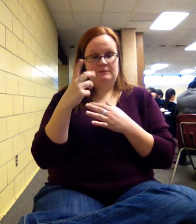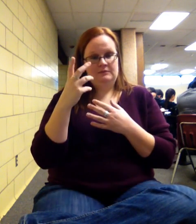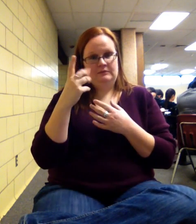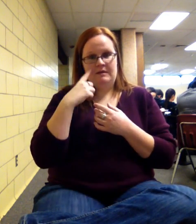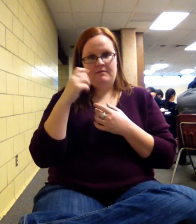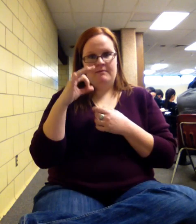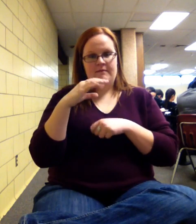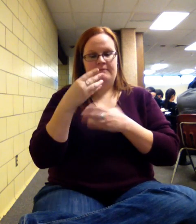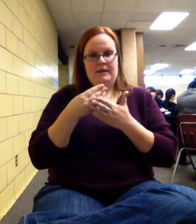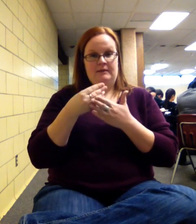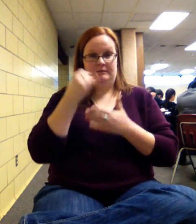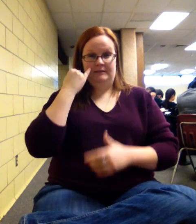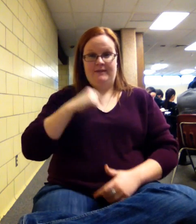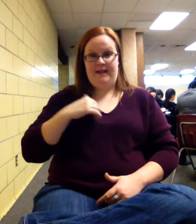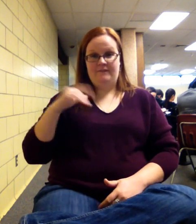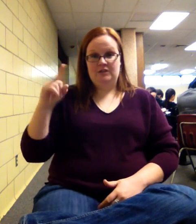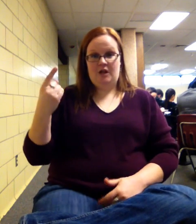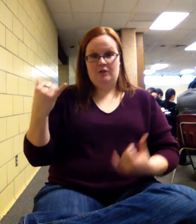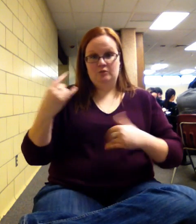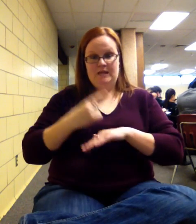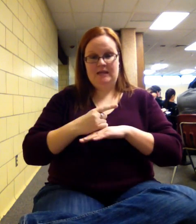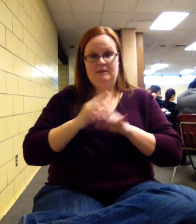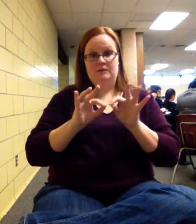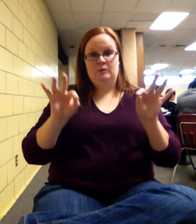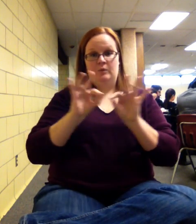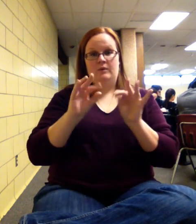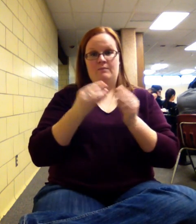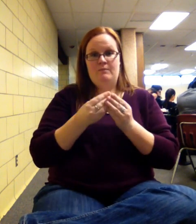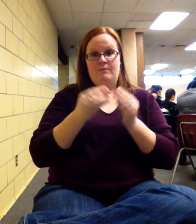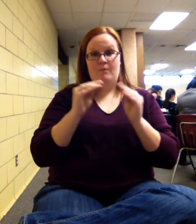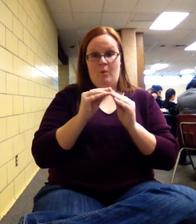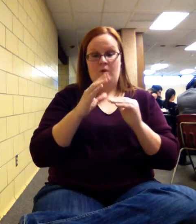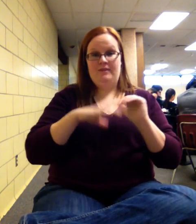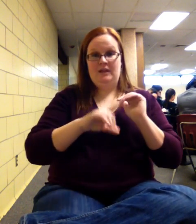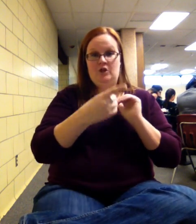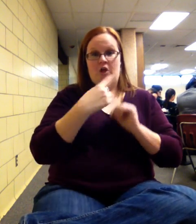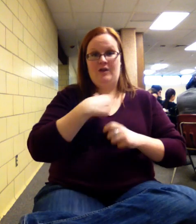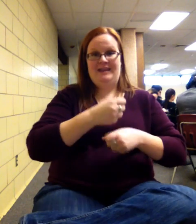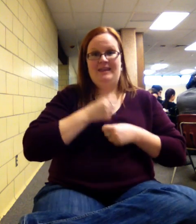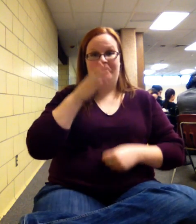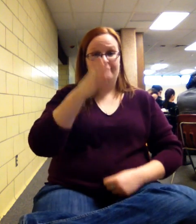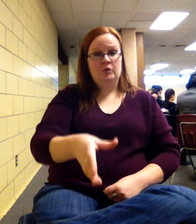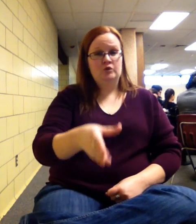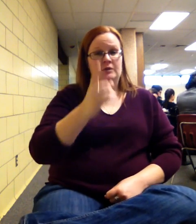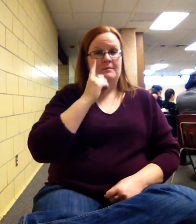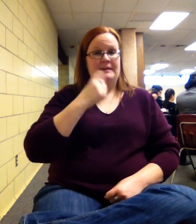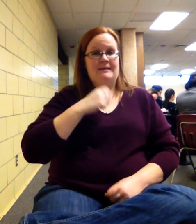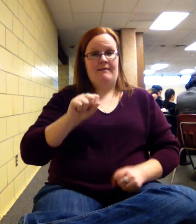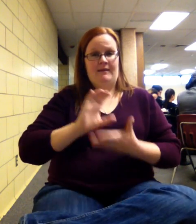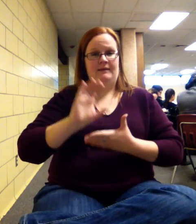have $1 today, it's worth more to me than $1 that I receive in the future, because I can invest it and